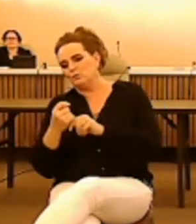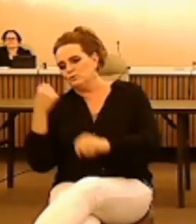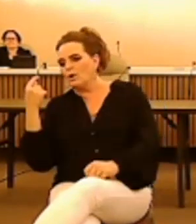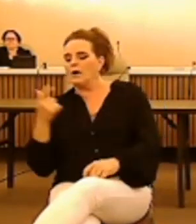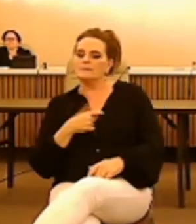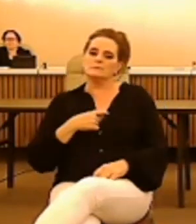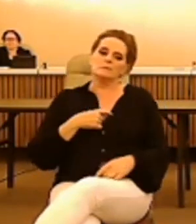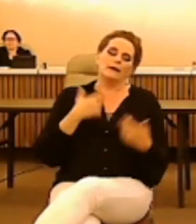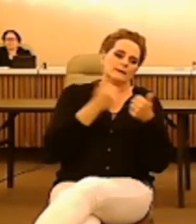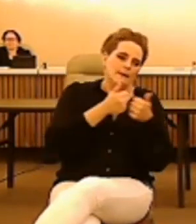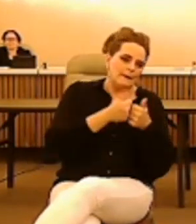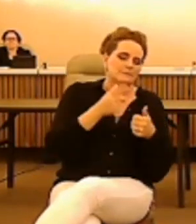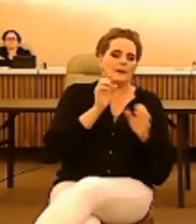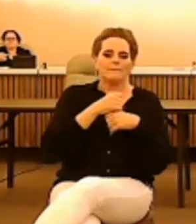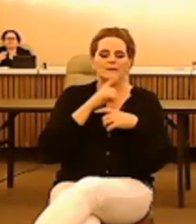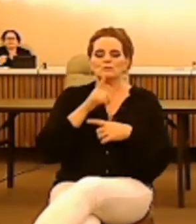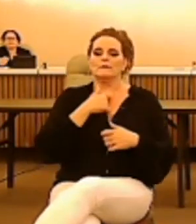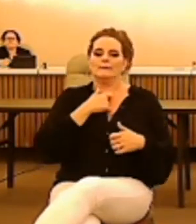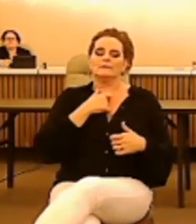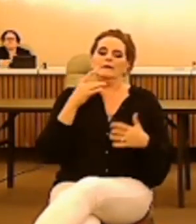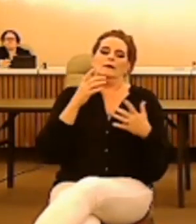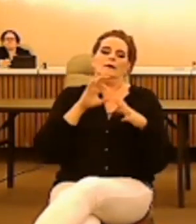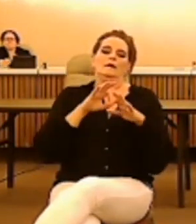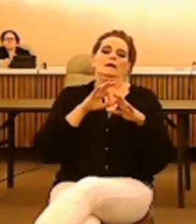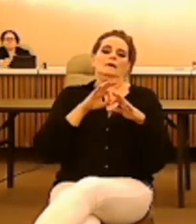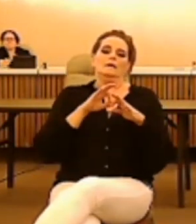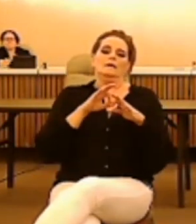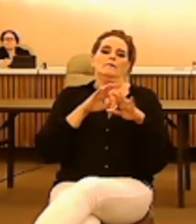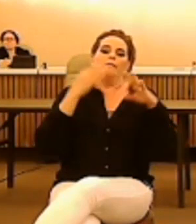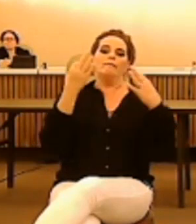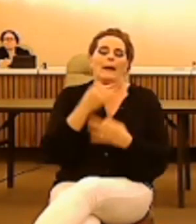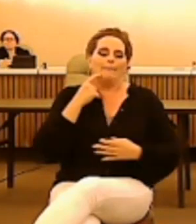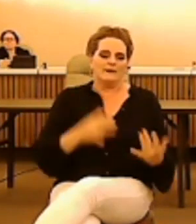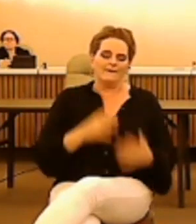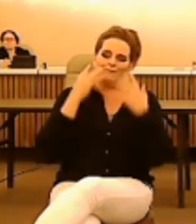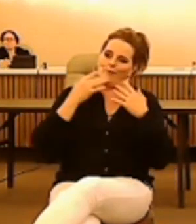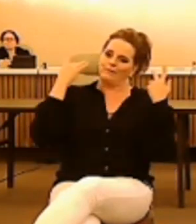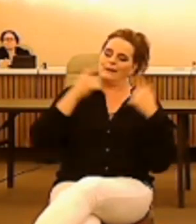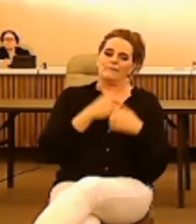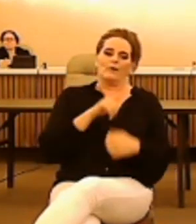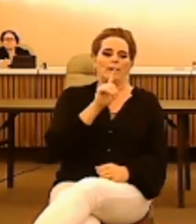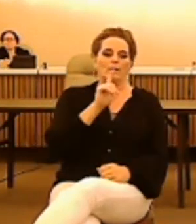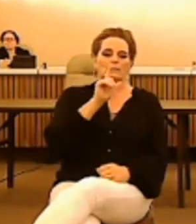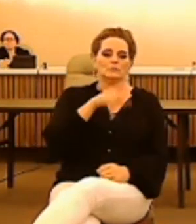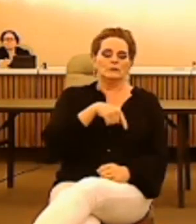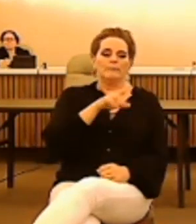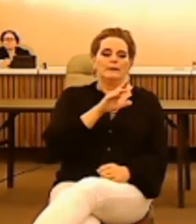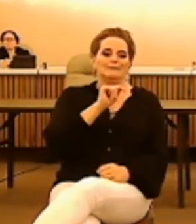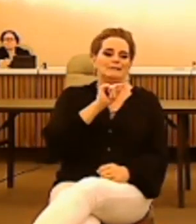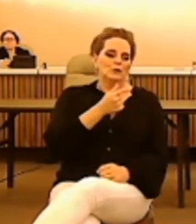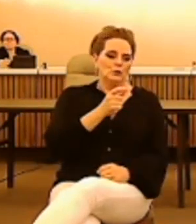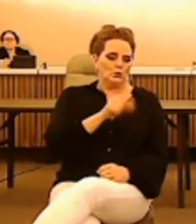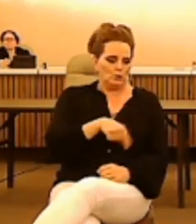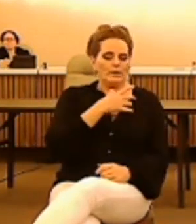really family-friendly celebration of our LGBTQ families, and just another statement of